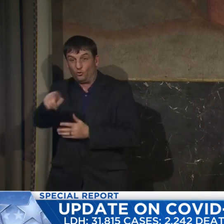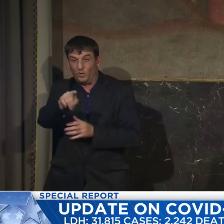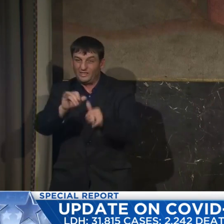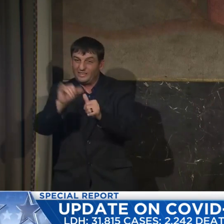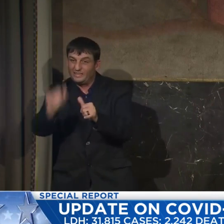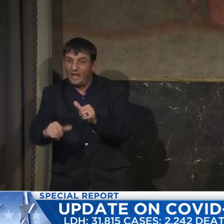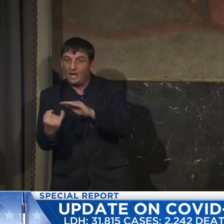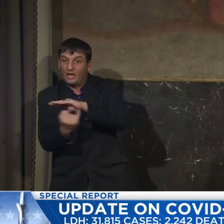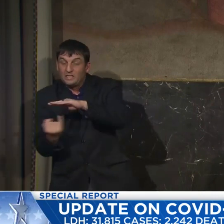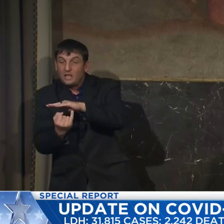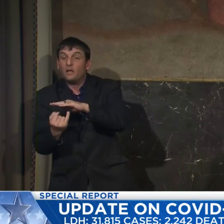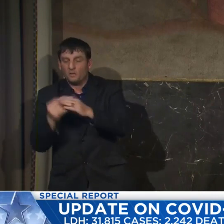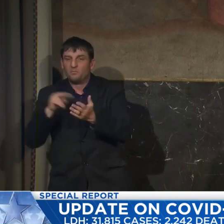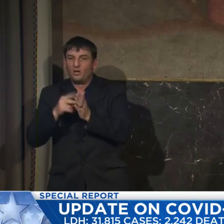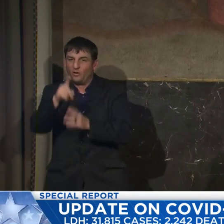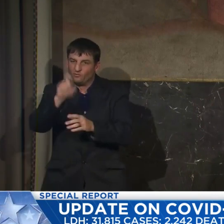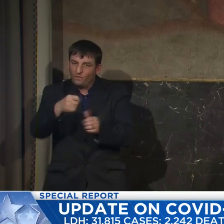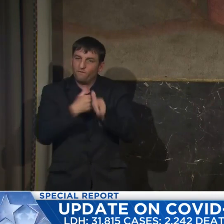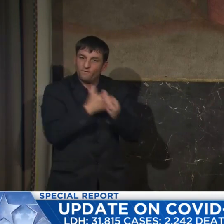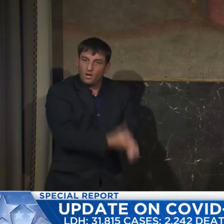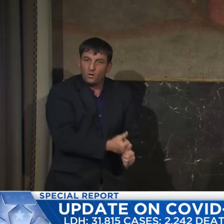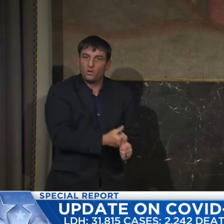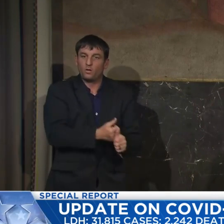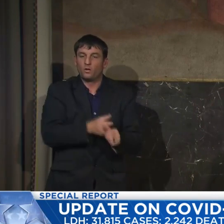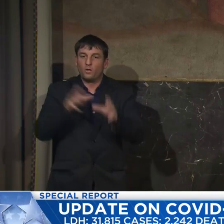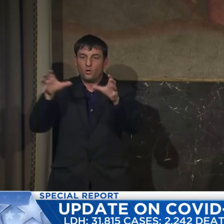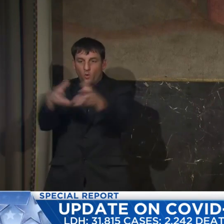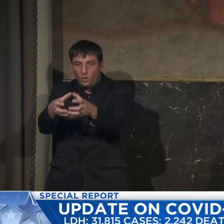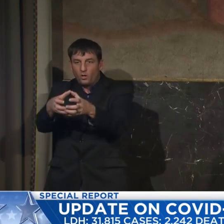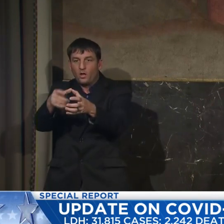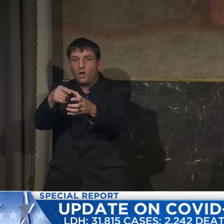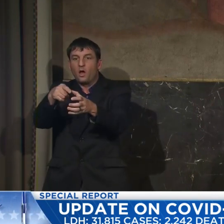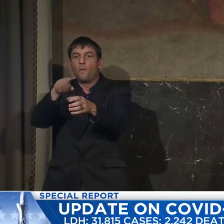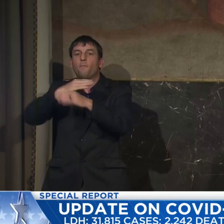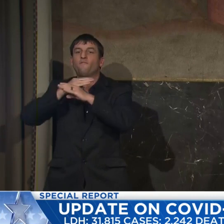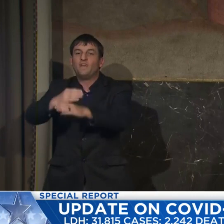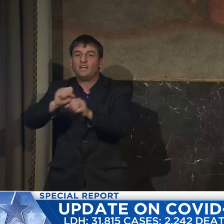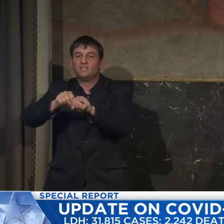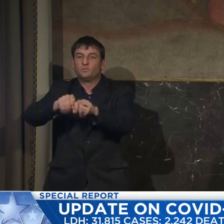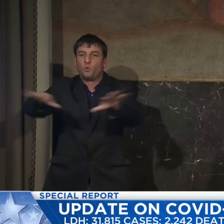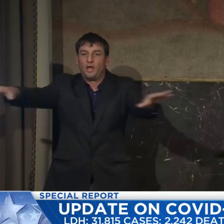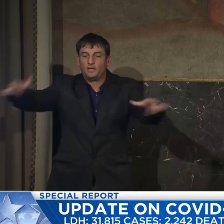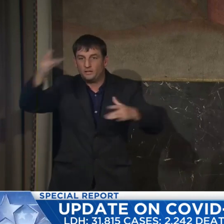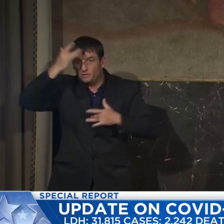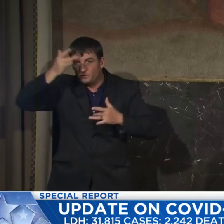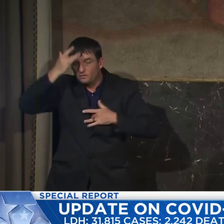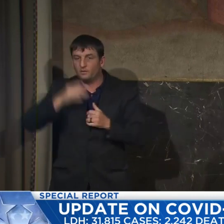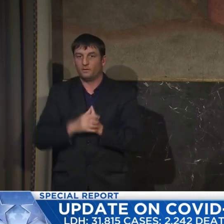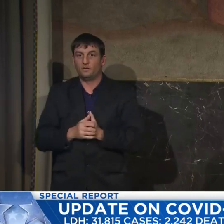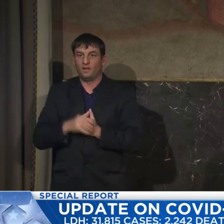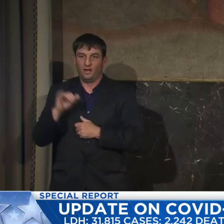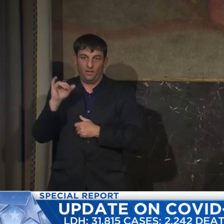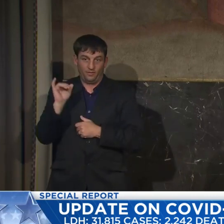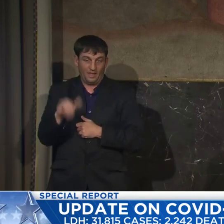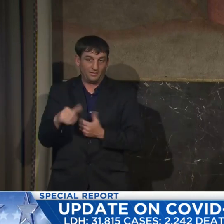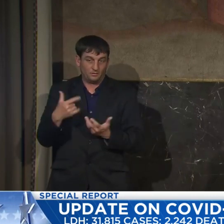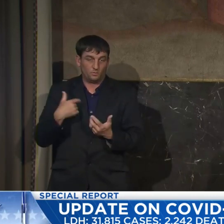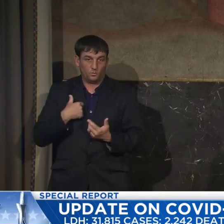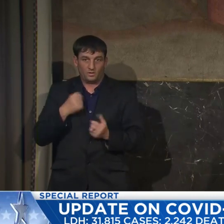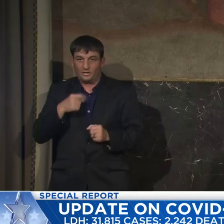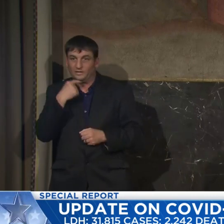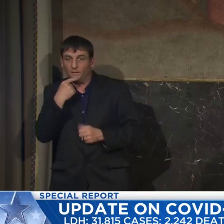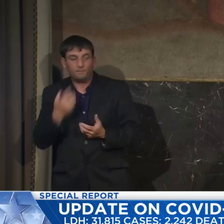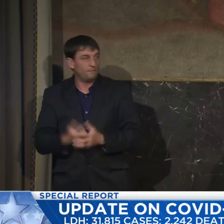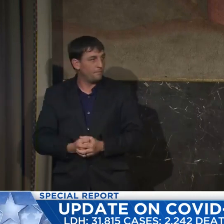around COVID cases as they develop, and keep them from spreading in our communities. So that's at least what I can say about the